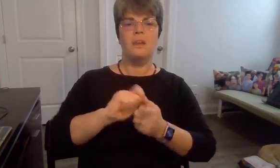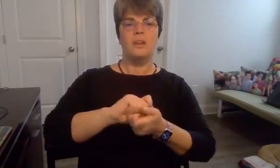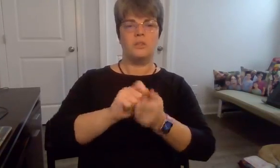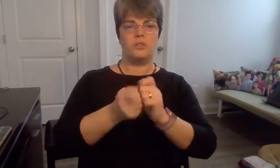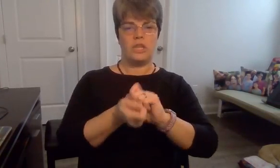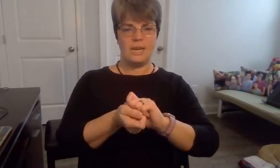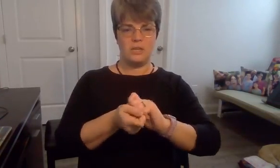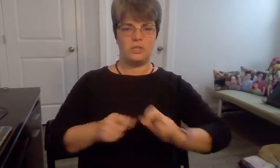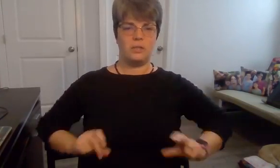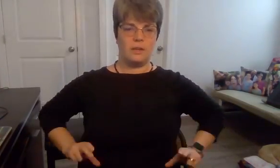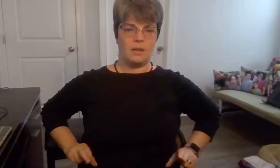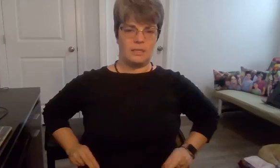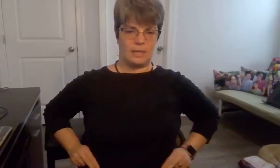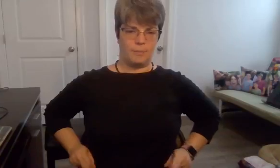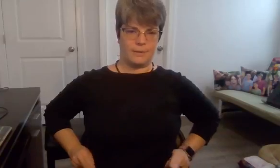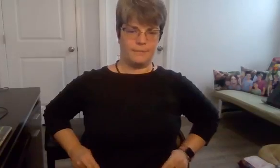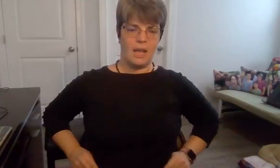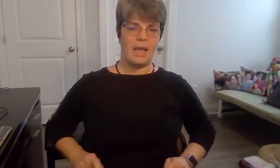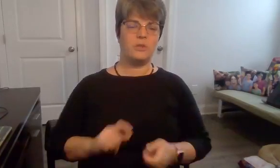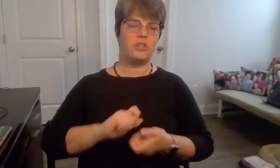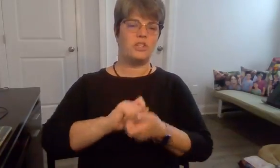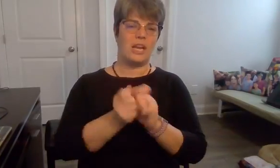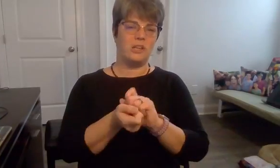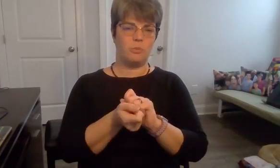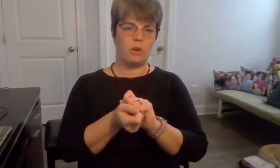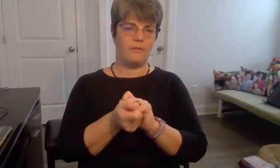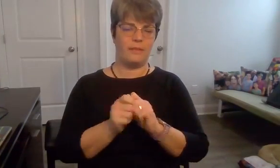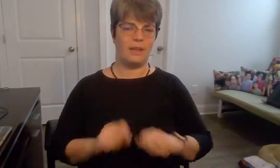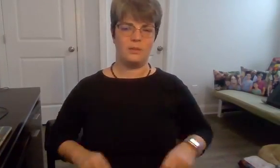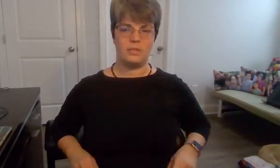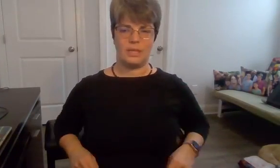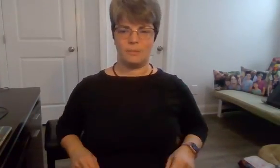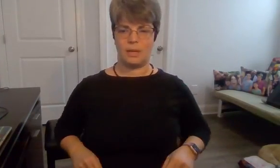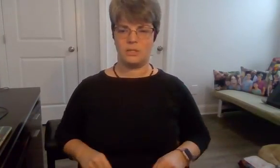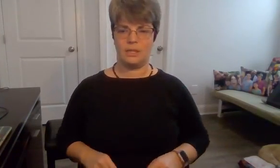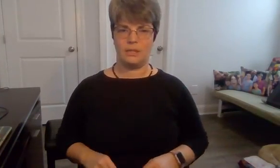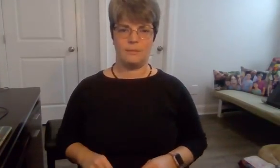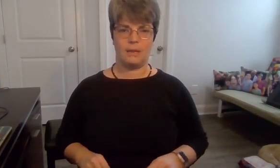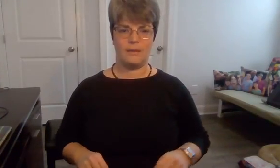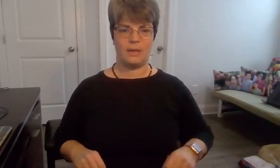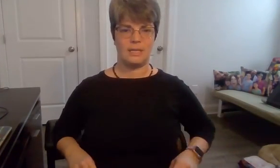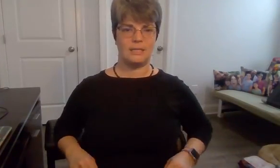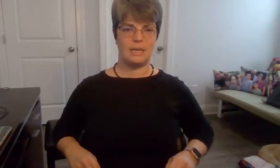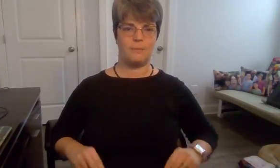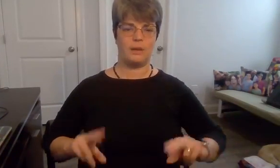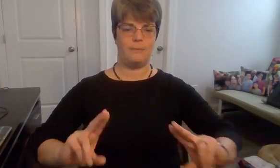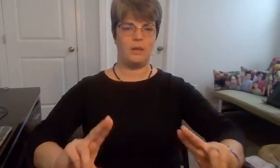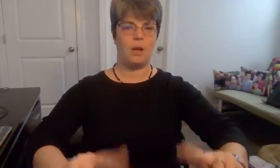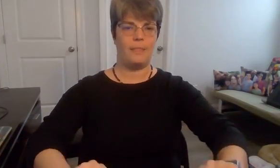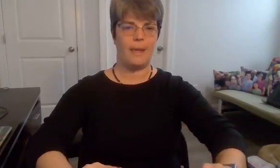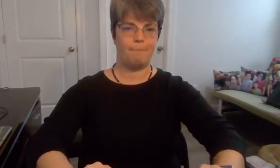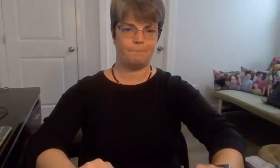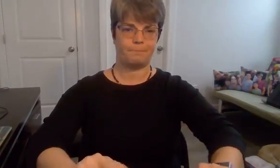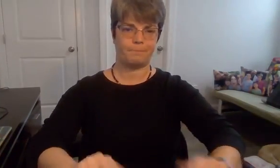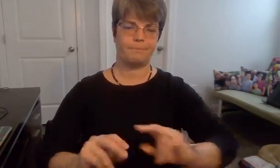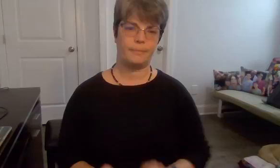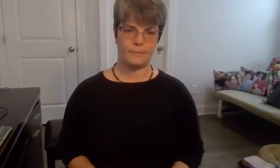So change, a diaper. I use change more often than I use diaper, actually. If I sign diaper, it would be on